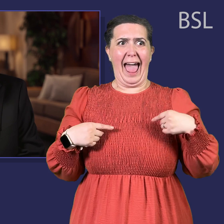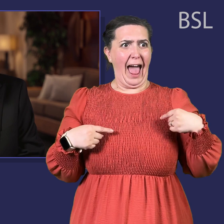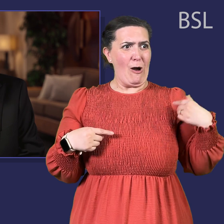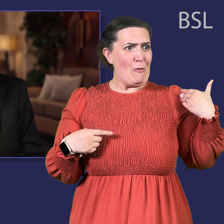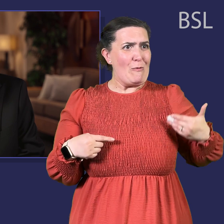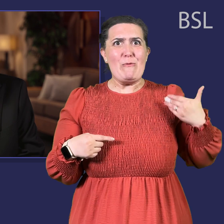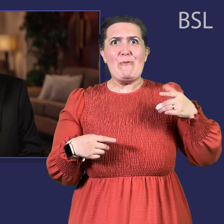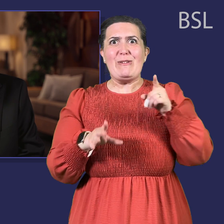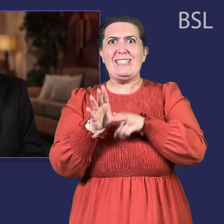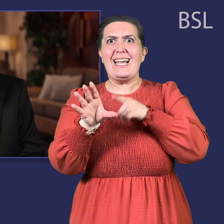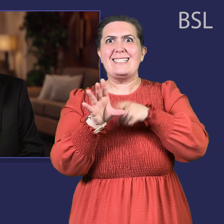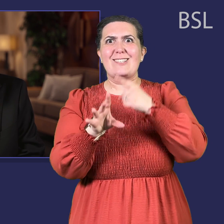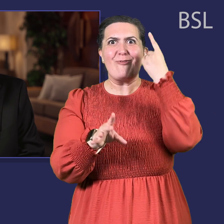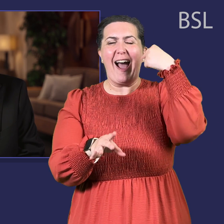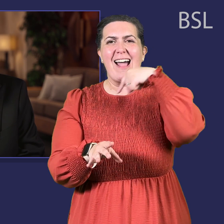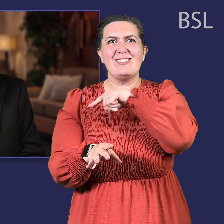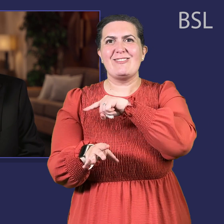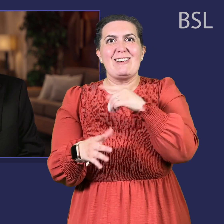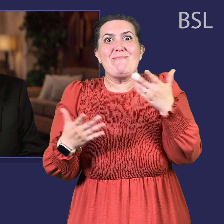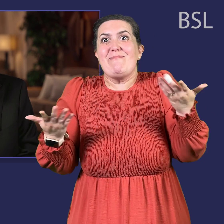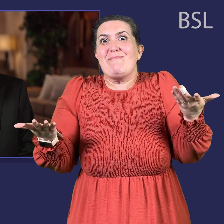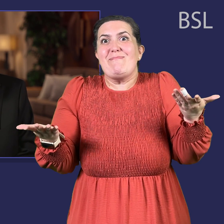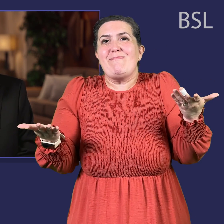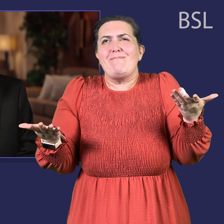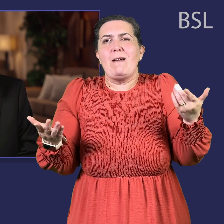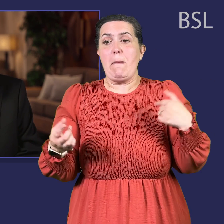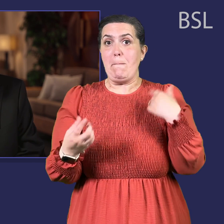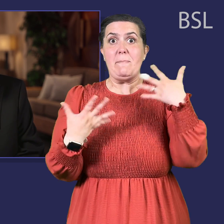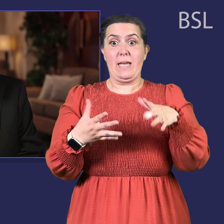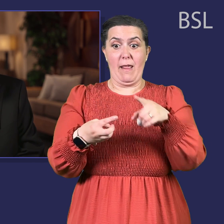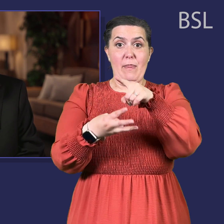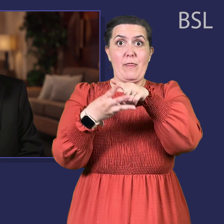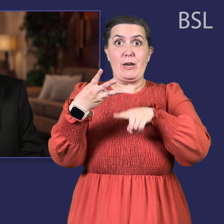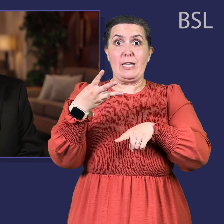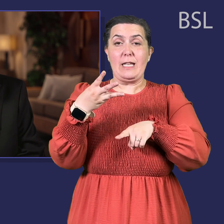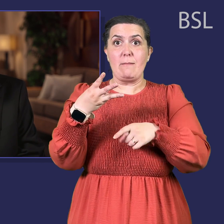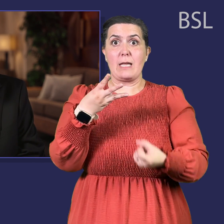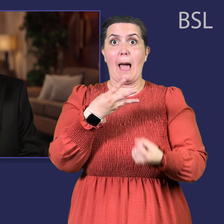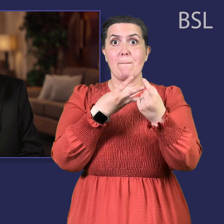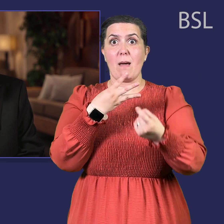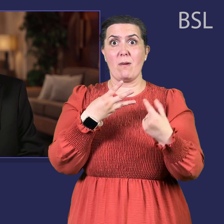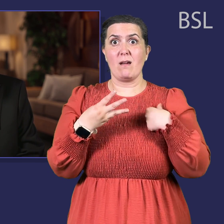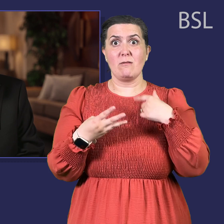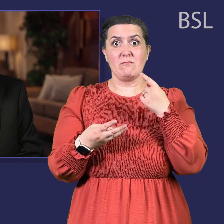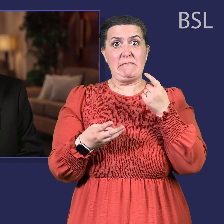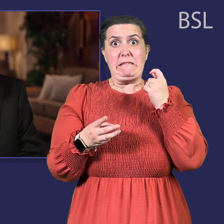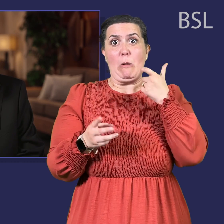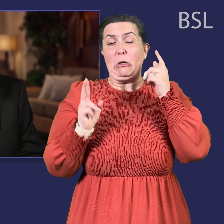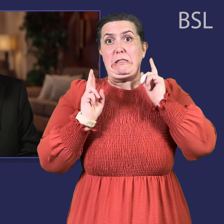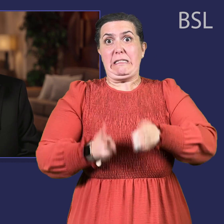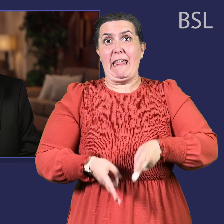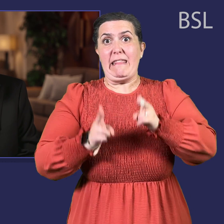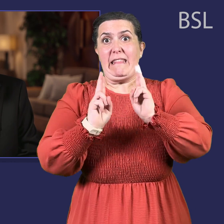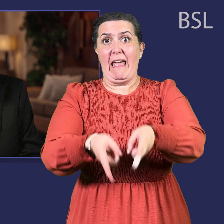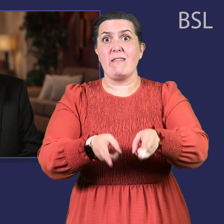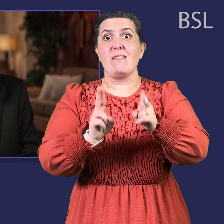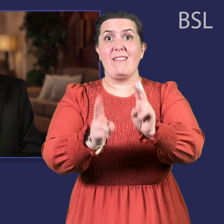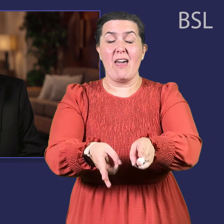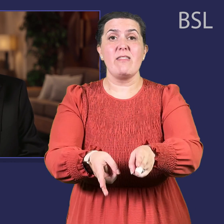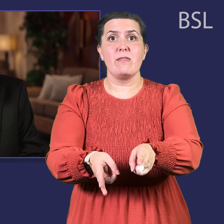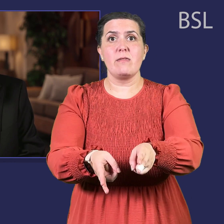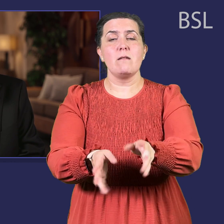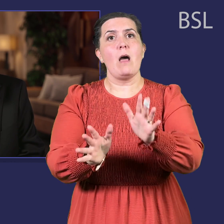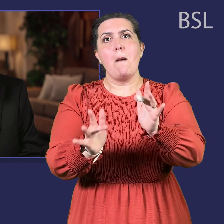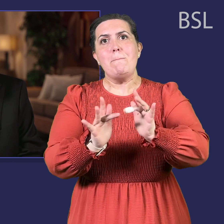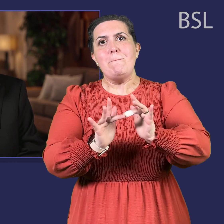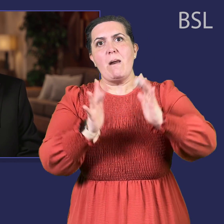to live this long. There are at least three times in my life when sudden death seemed imminent.